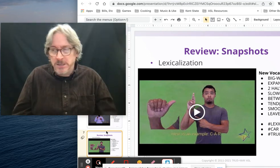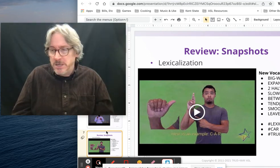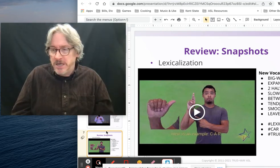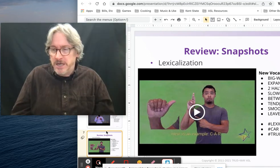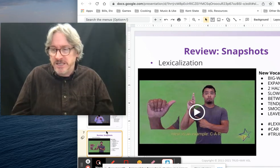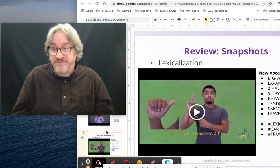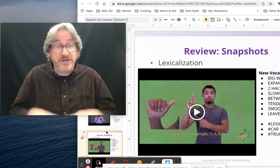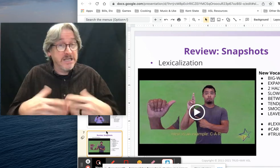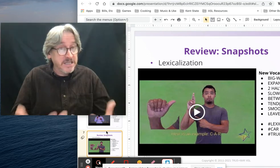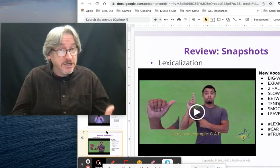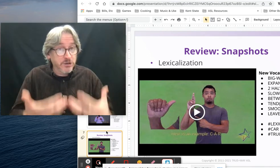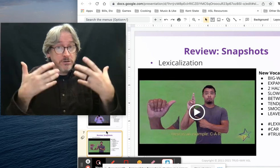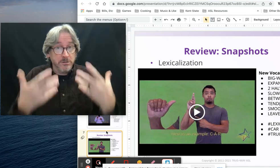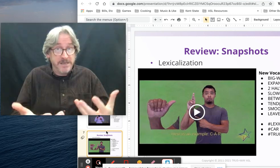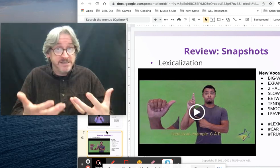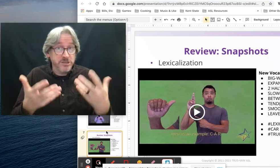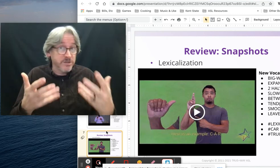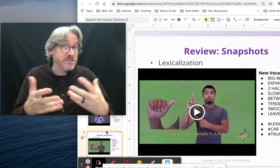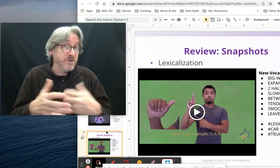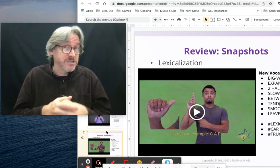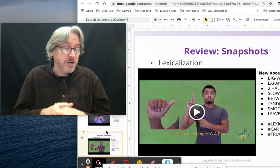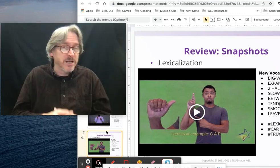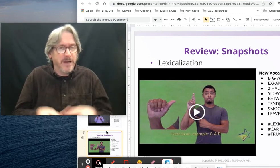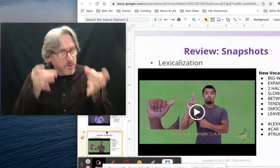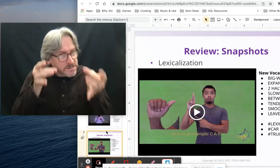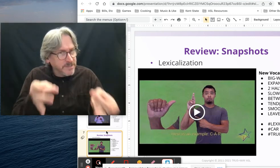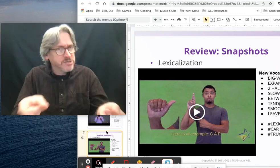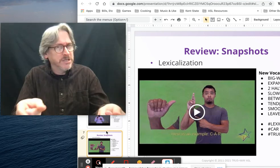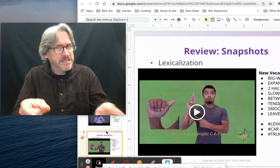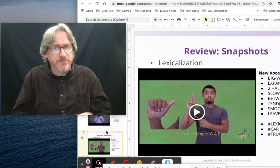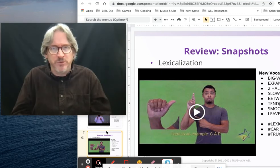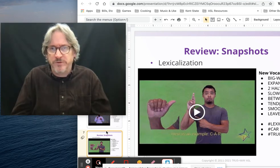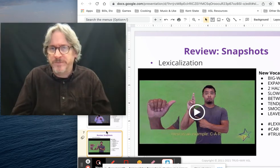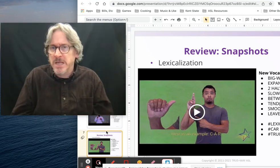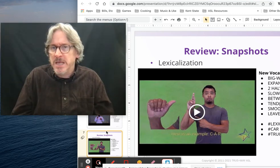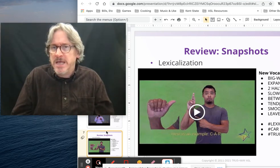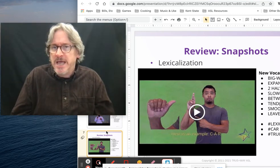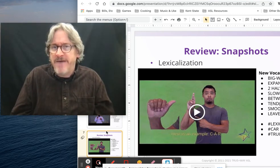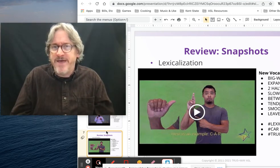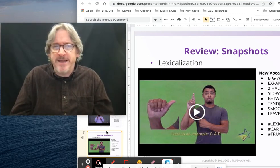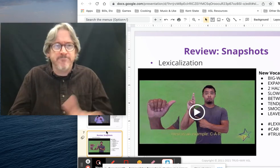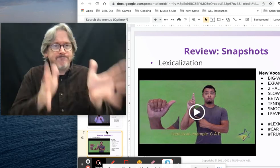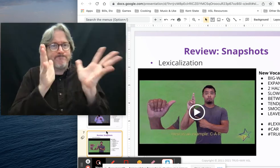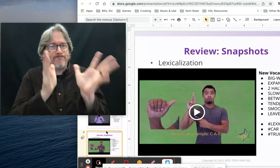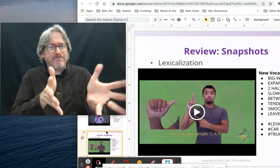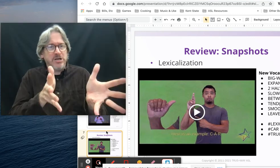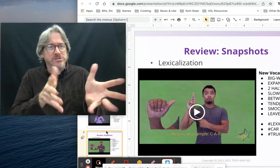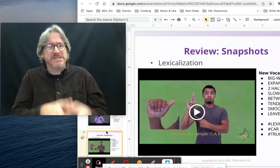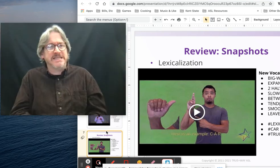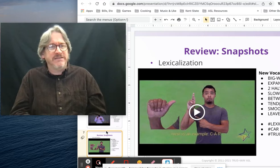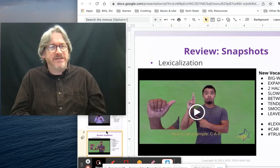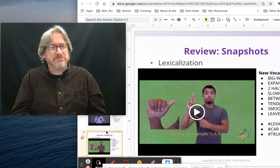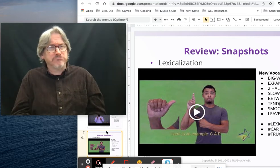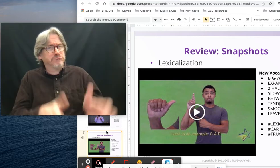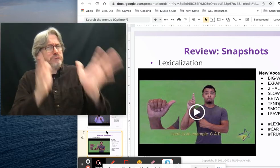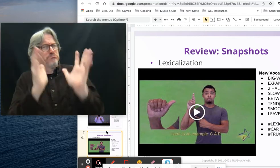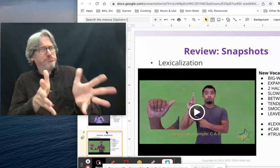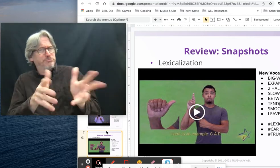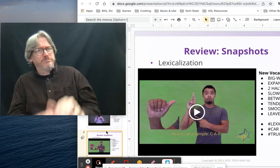efficiency, it's a very clear message. So that's what he's talking about when something's really smooth. And then he also does leave